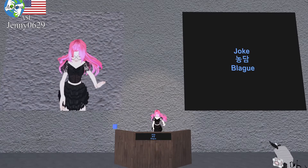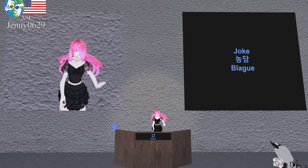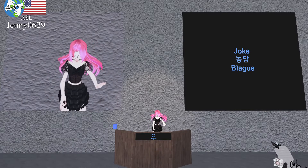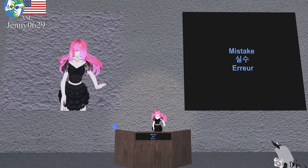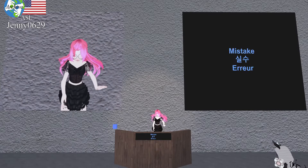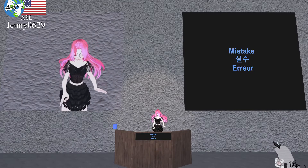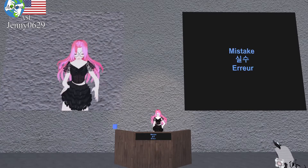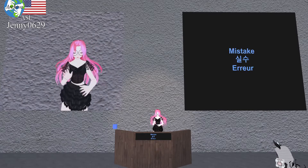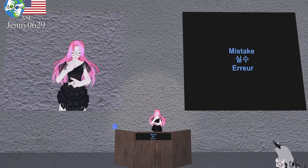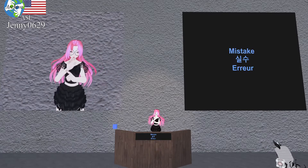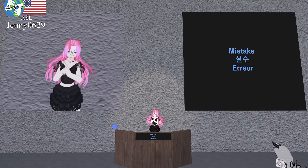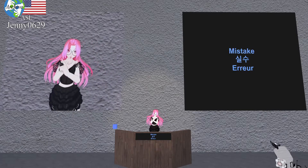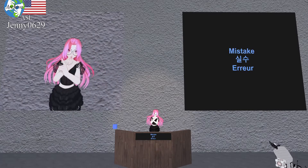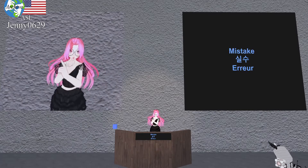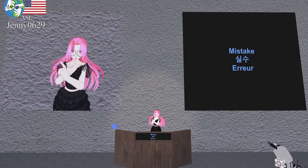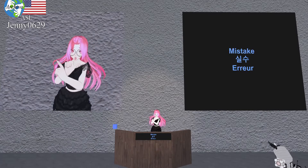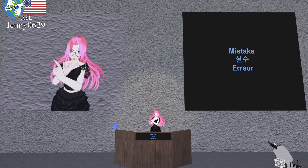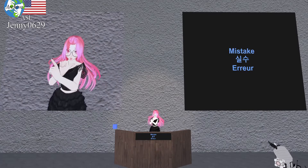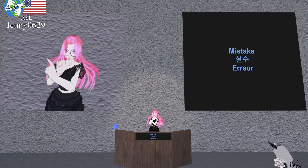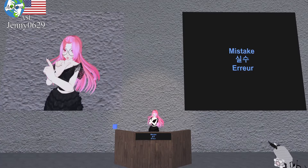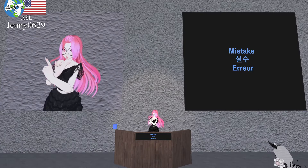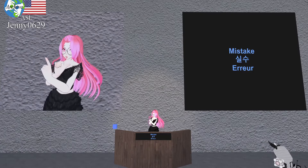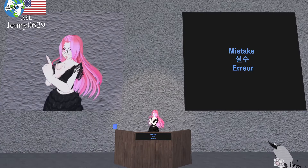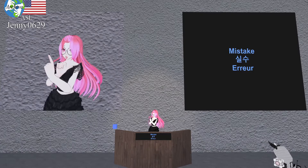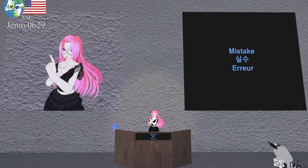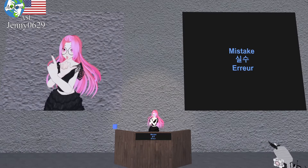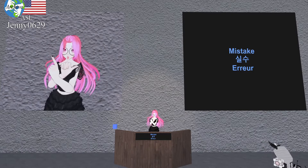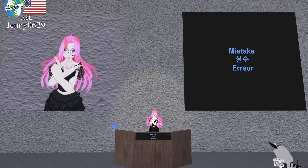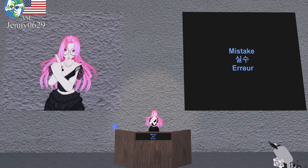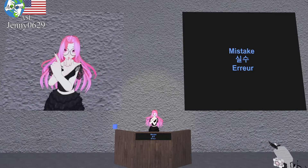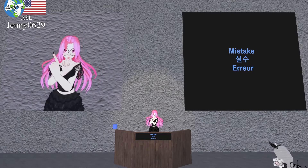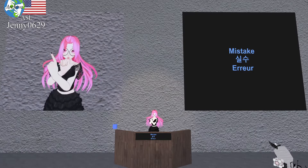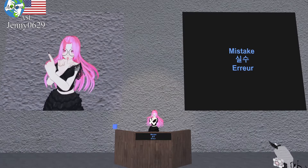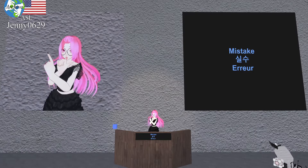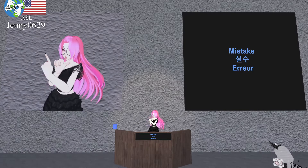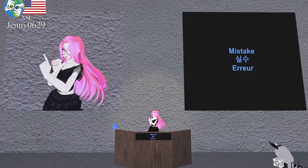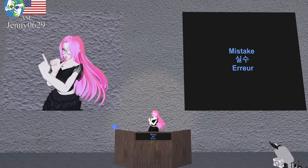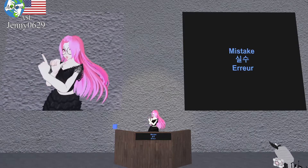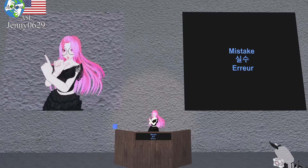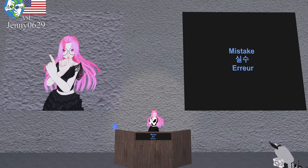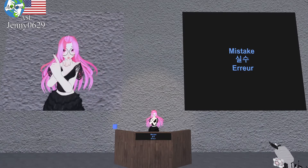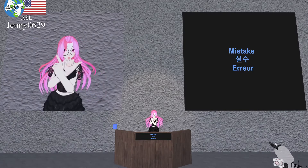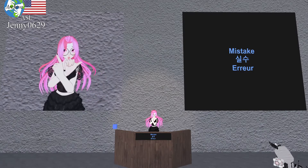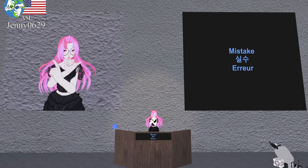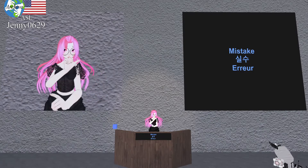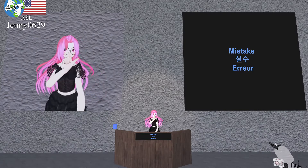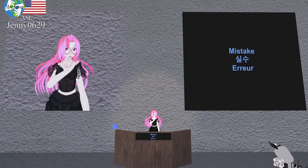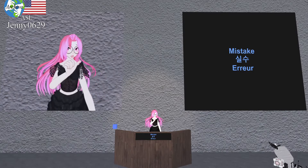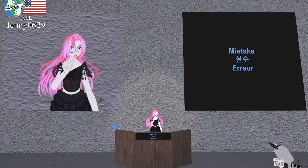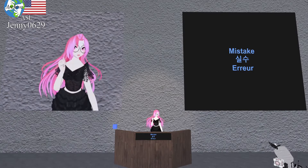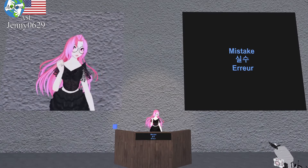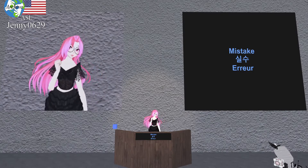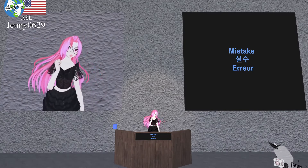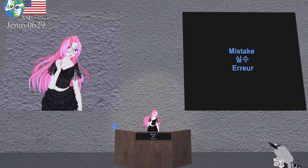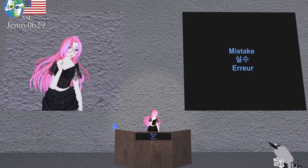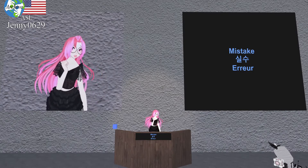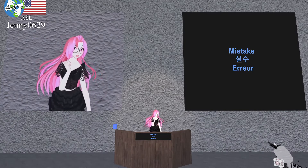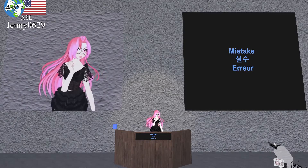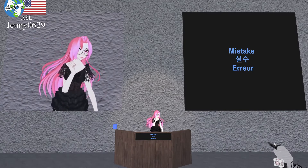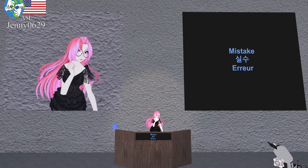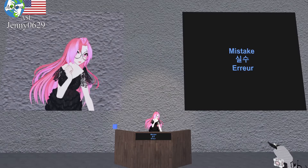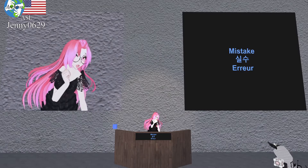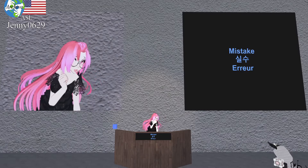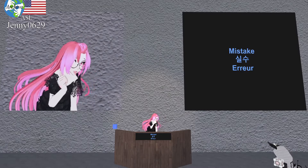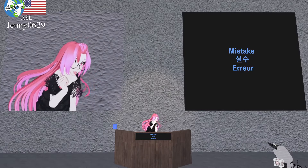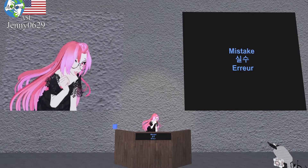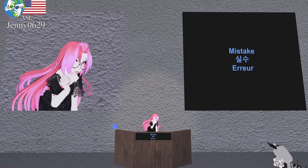Okay, so next one. This is with a Y hand. I don't have a Y, so if you don't have a Y just like me, you're going to be using a thumbs up. You're going to